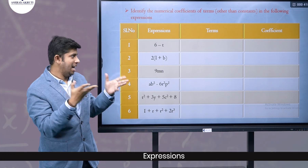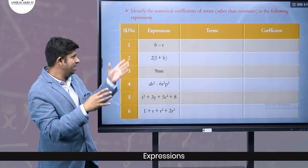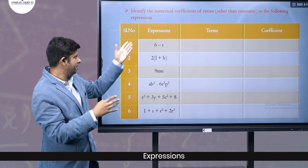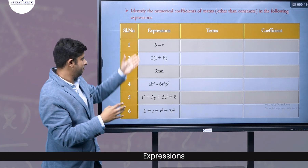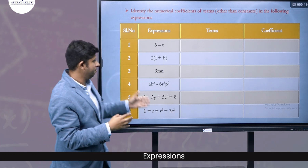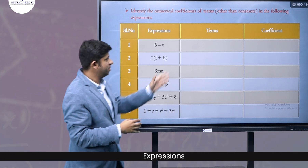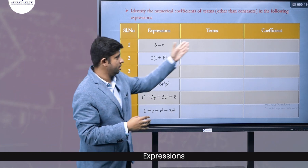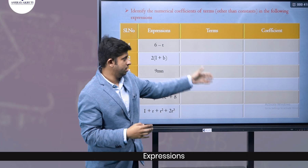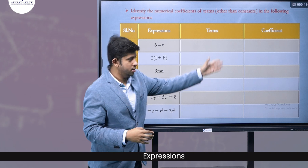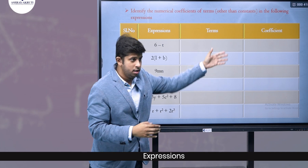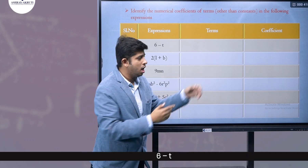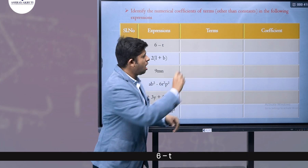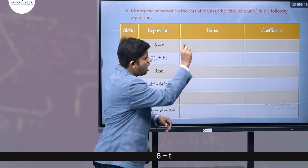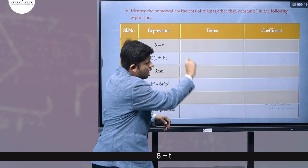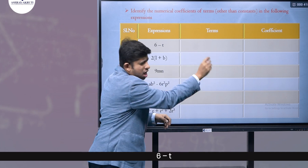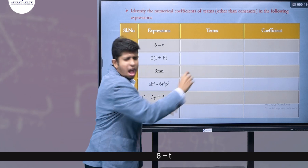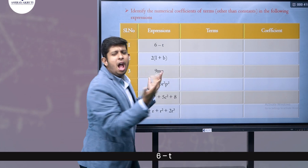Expressions: 6 minus t.